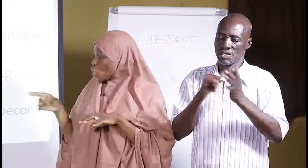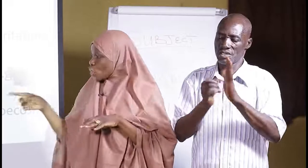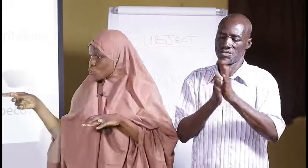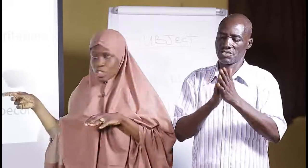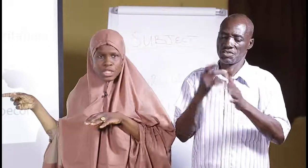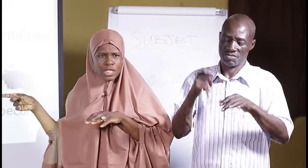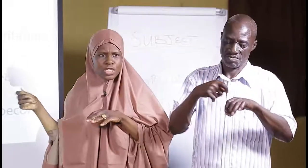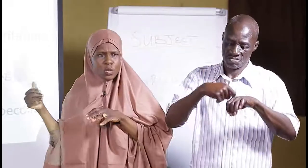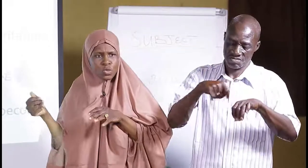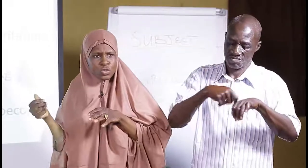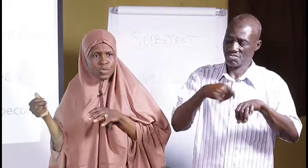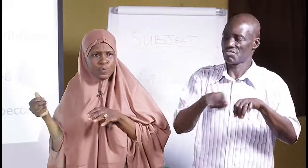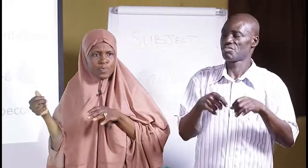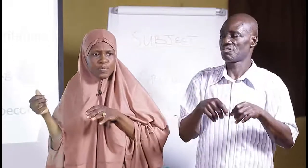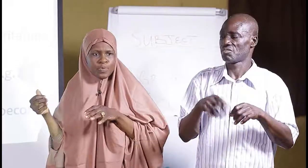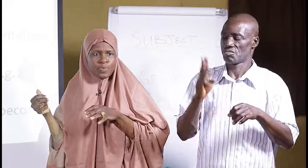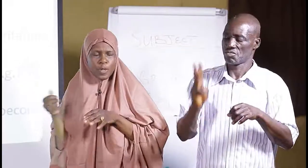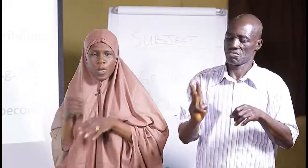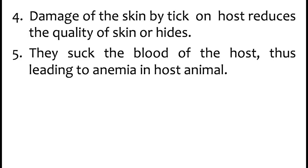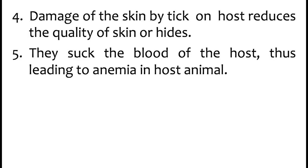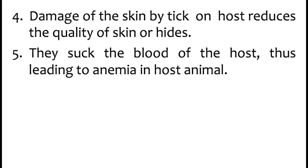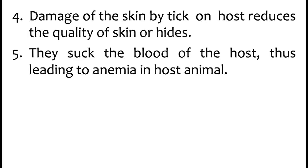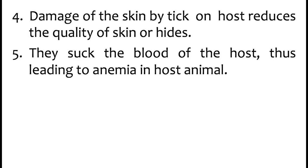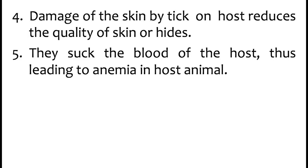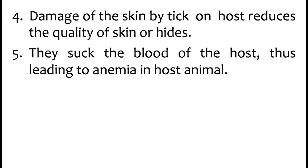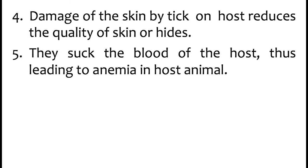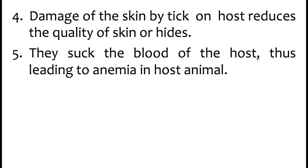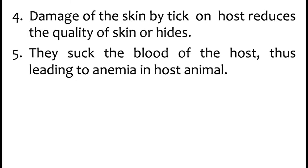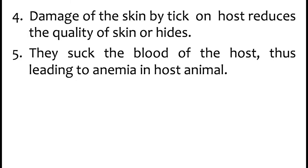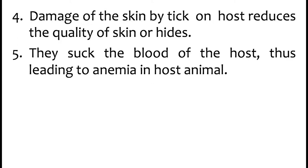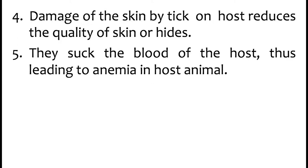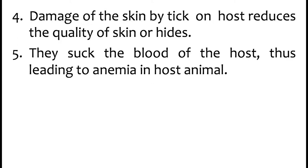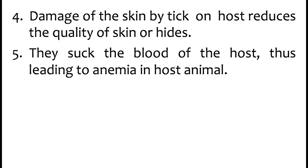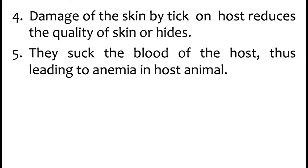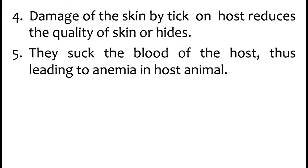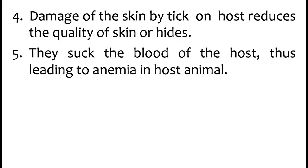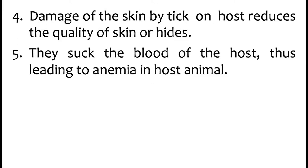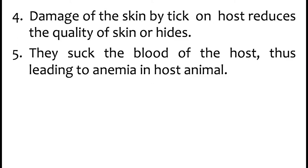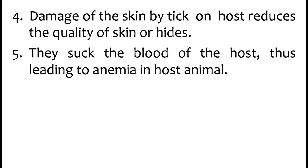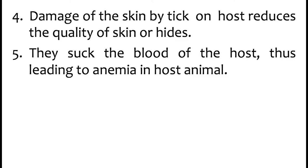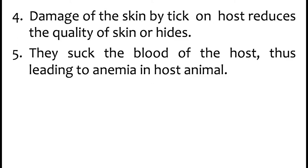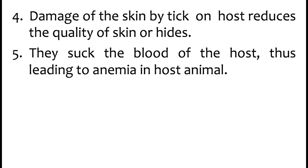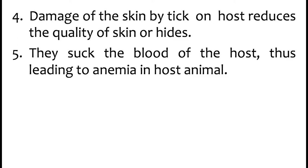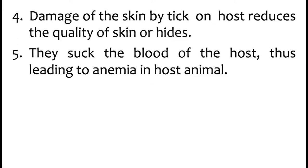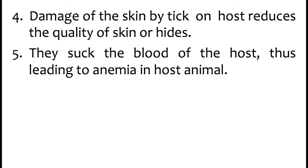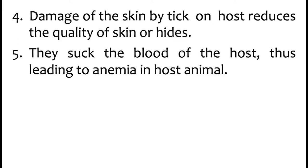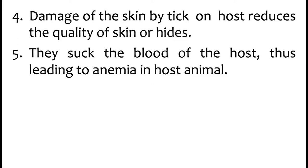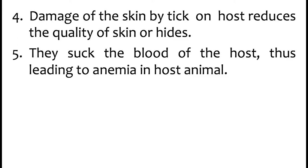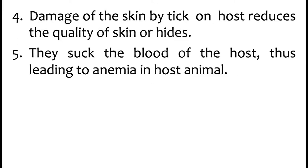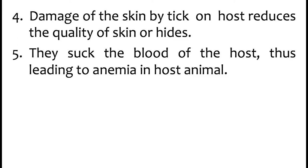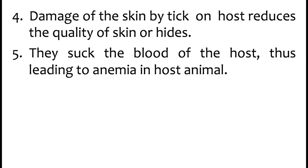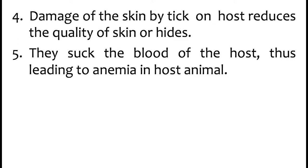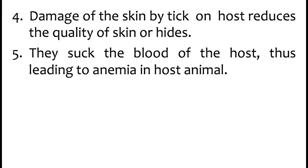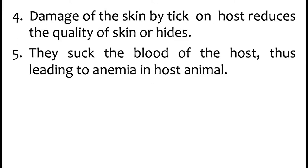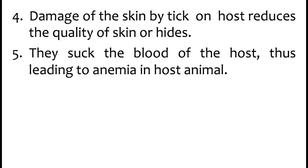what? Ulcerated wound. 4, damage of the skin by tick on horse reduces the quality